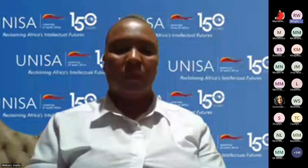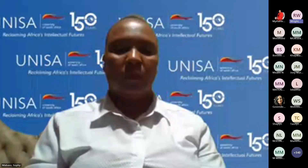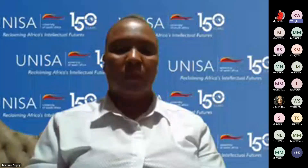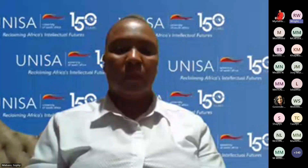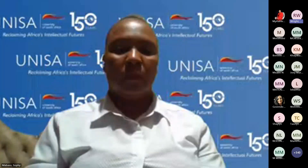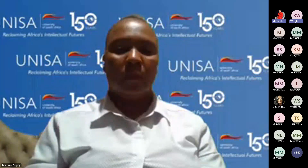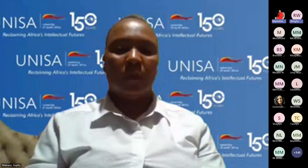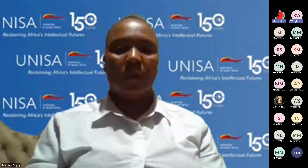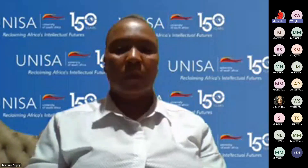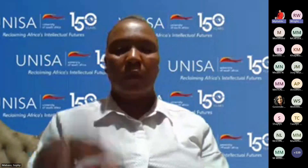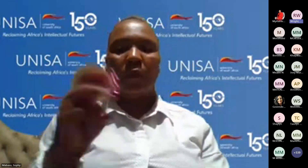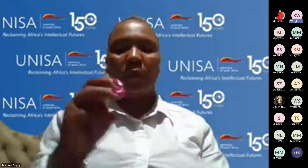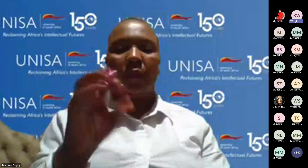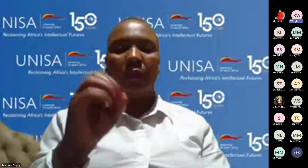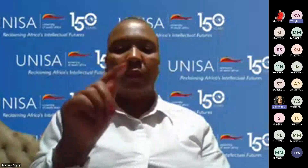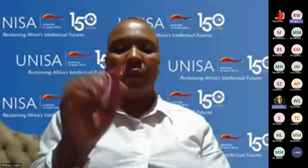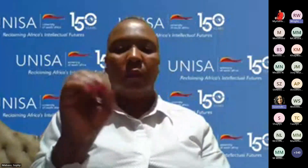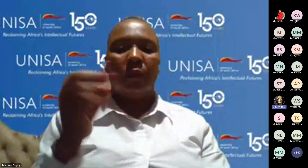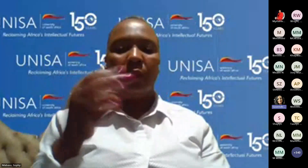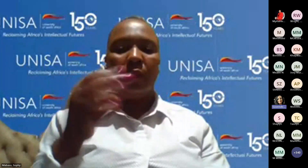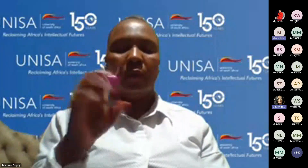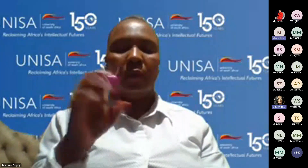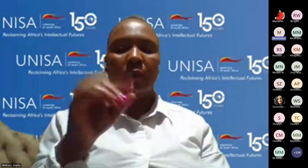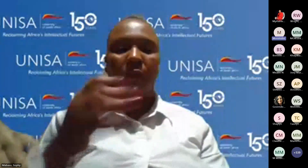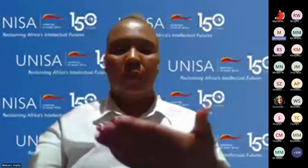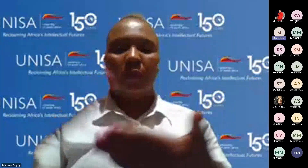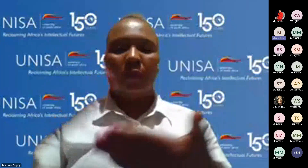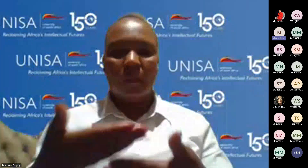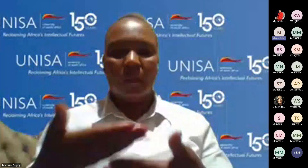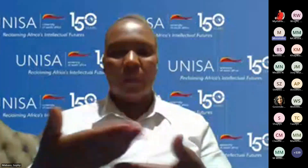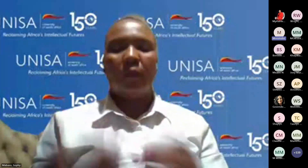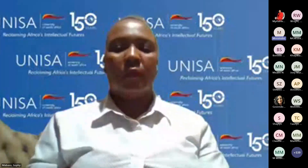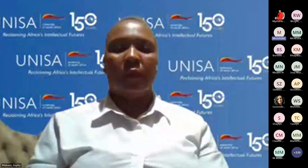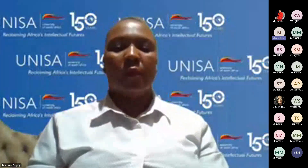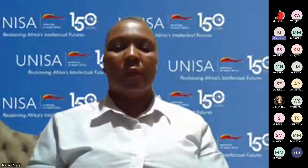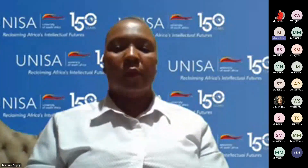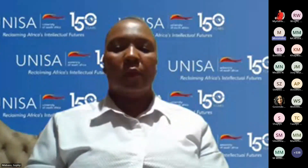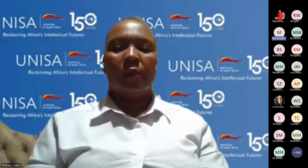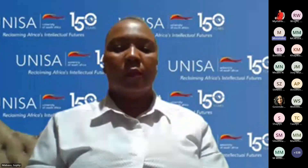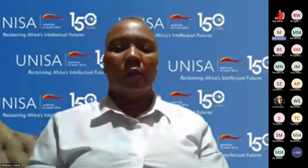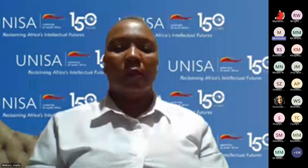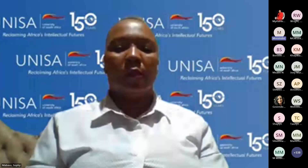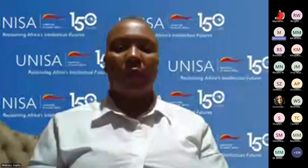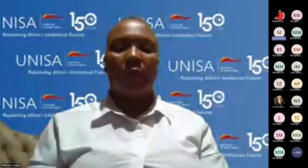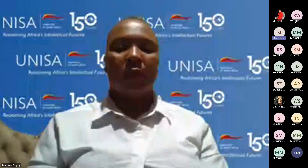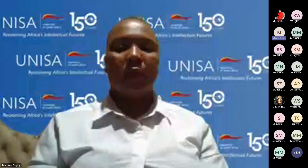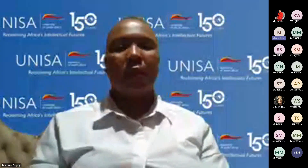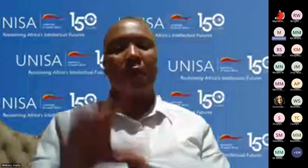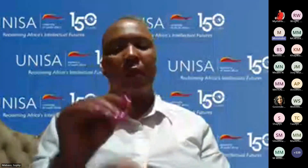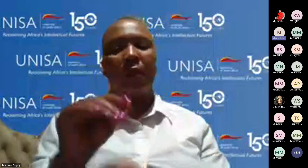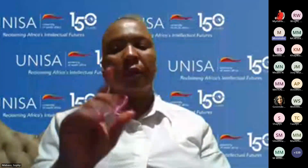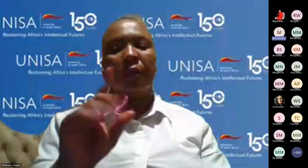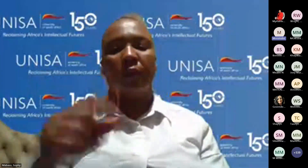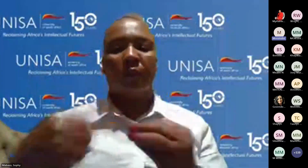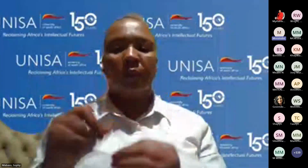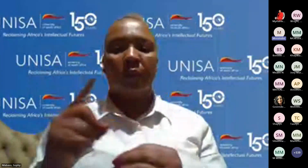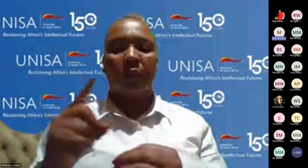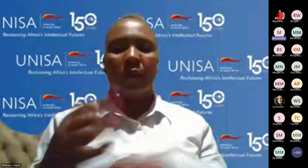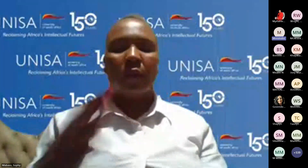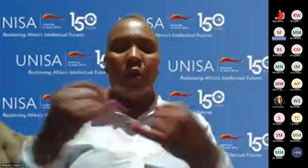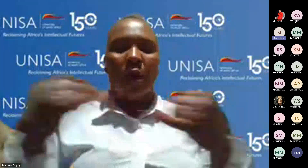Mochidisi, just unmute from your side. There you go. Okay. Thank you. Thank you. I just want to ask about the